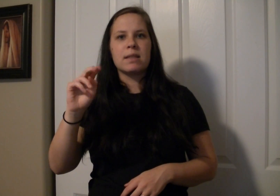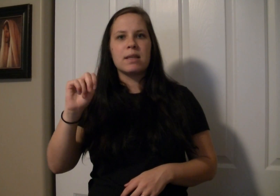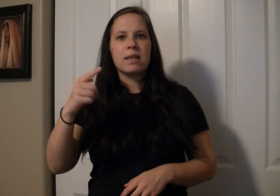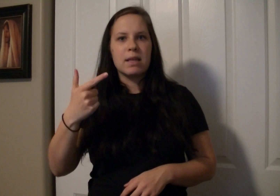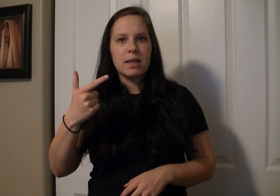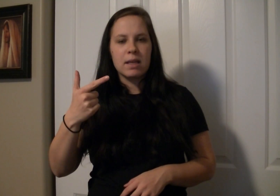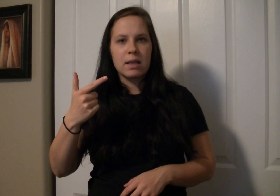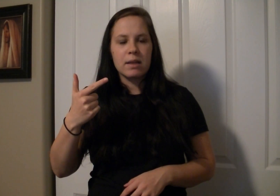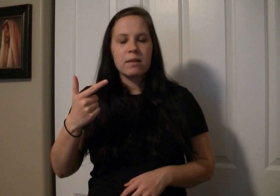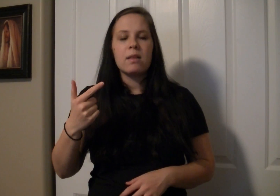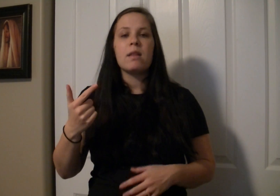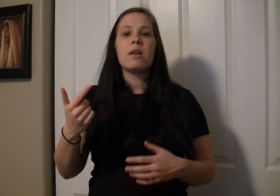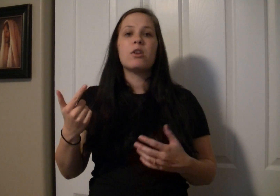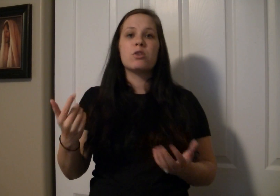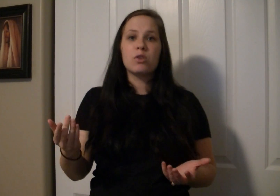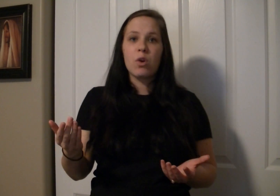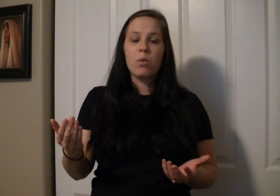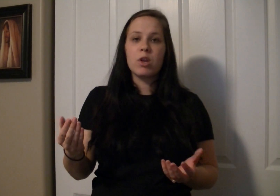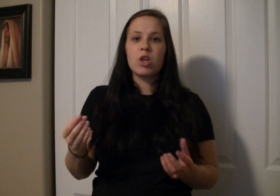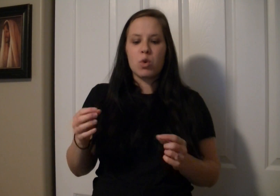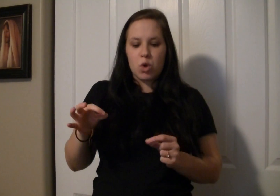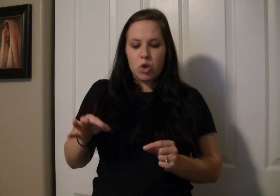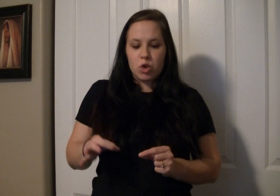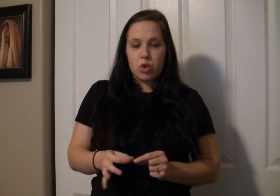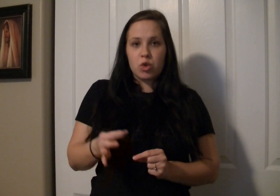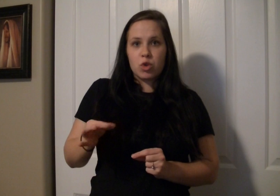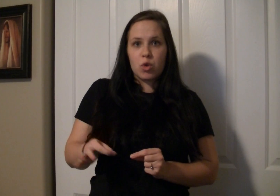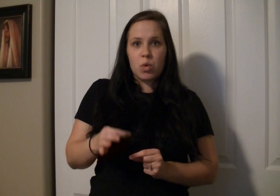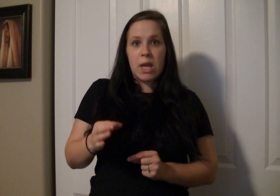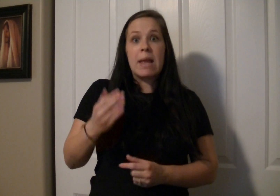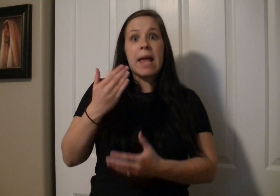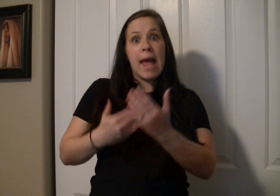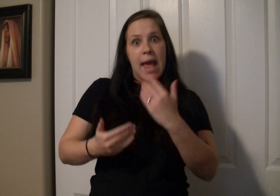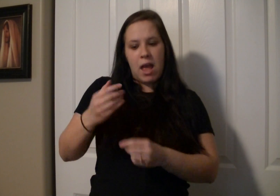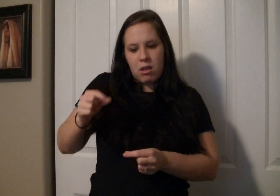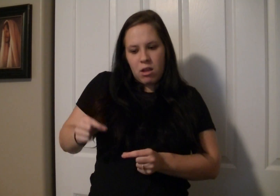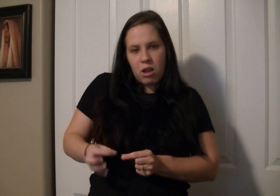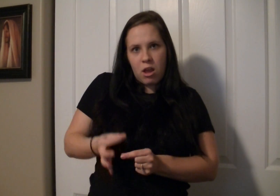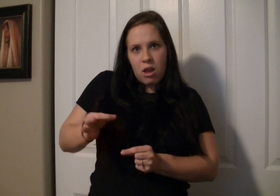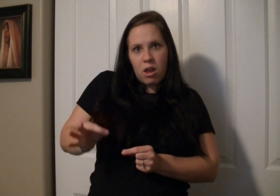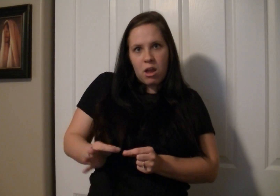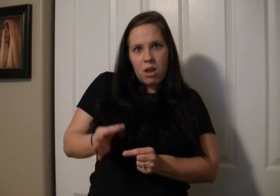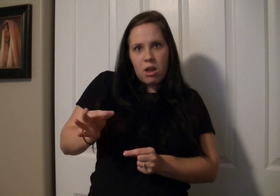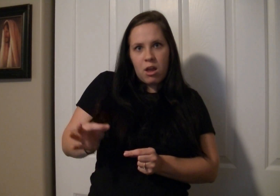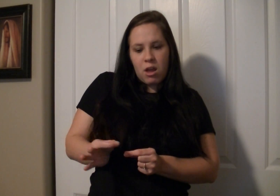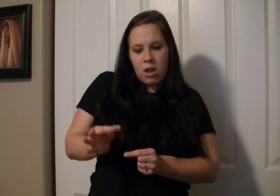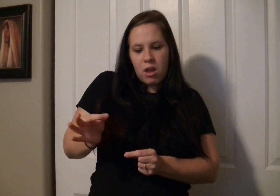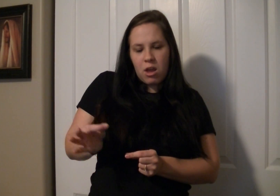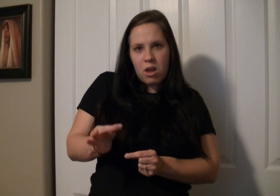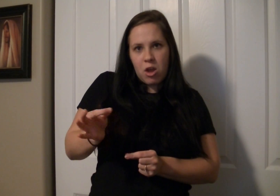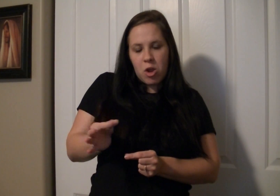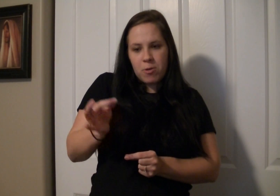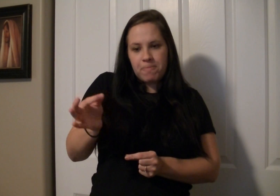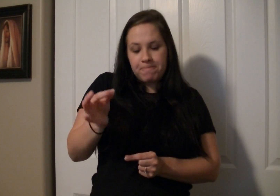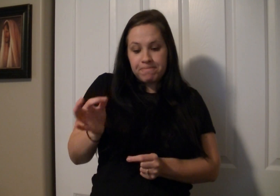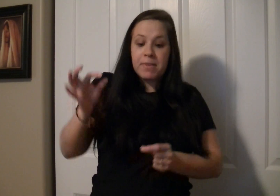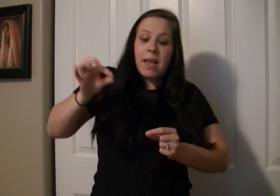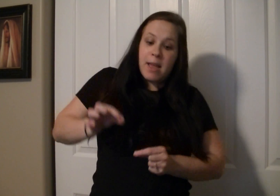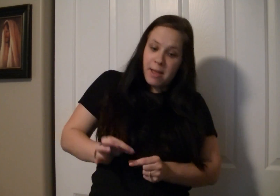your zipper in by hand first, simply using a needle and thread. You sew it up one side and you sew it up the other side.